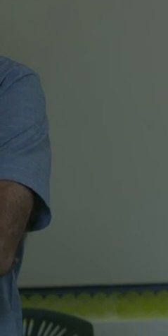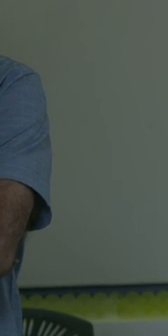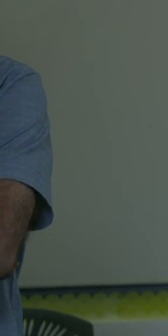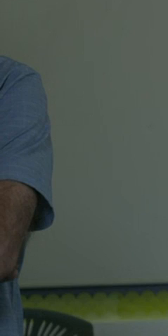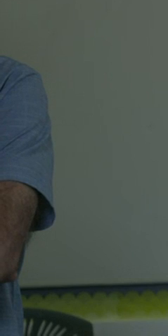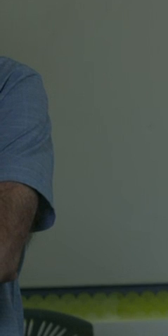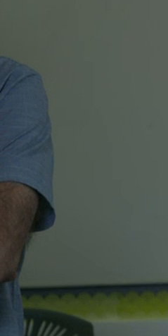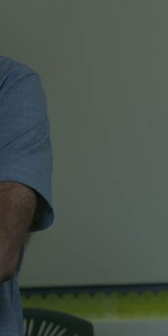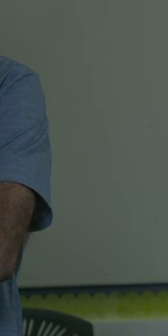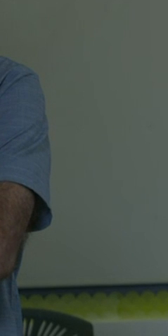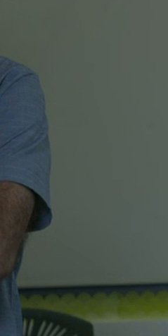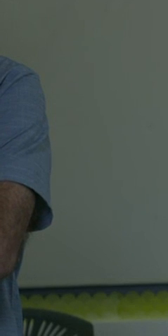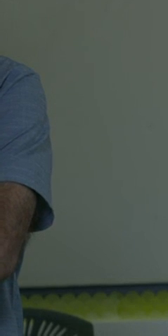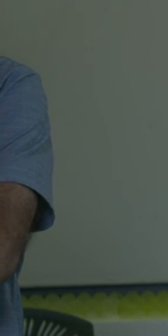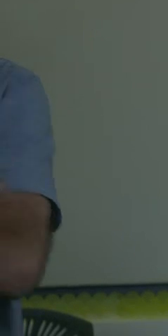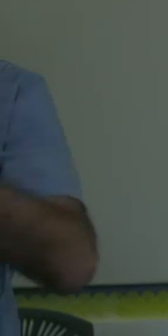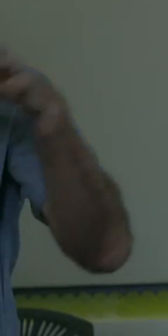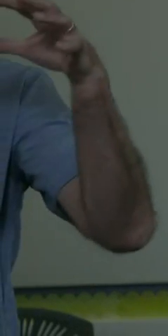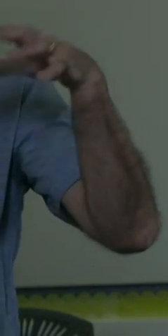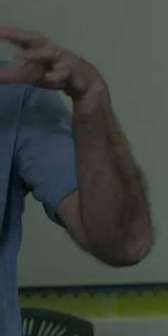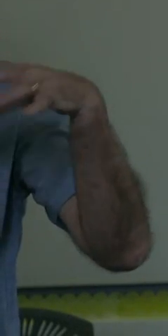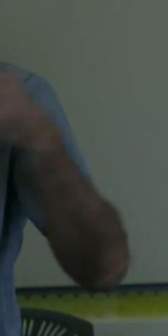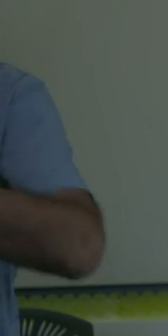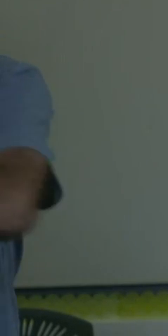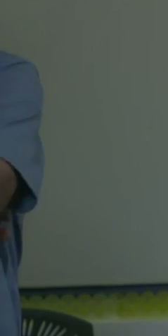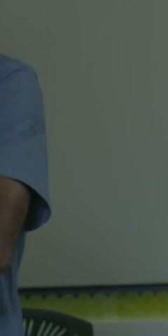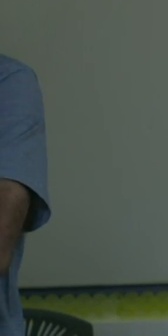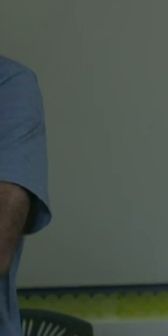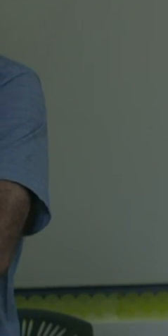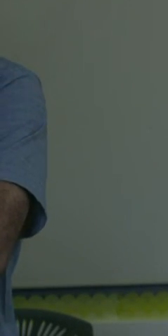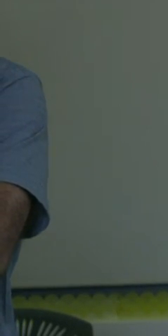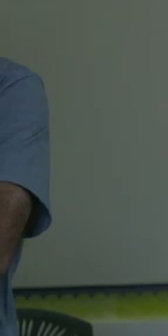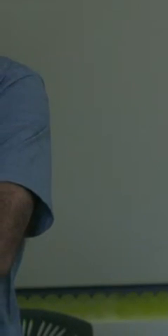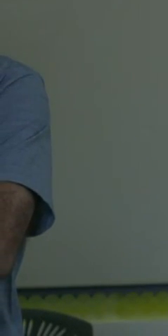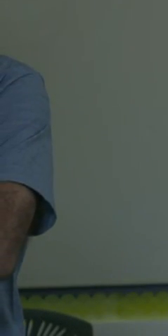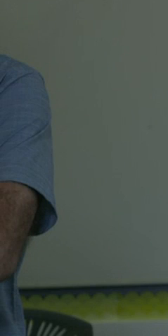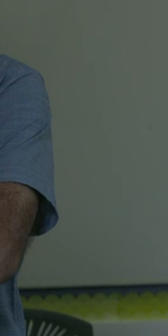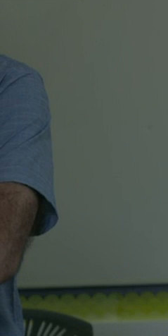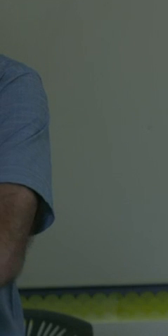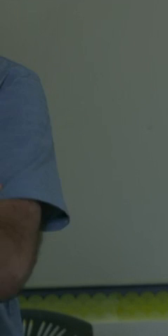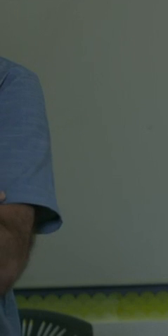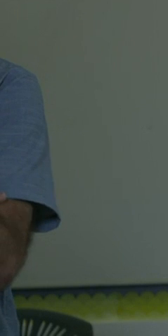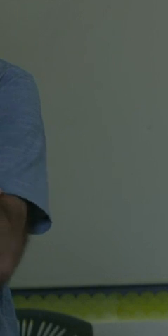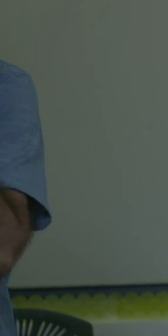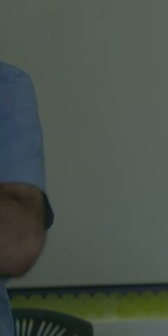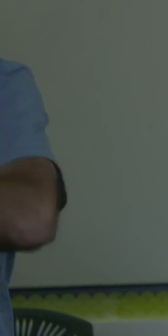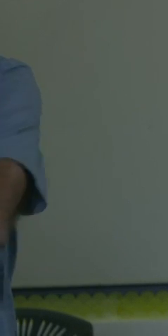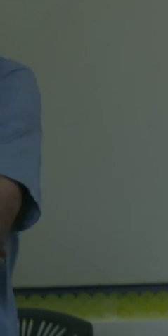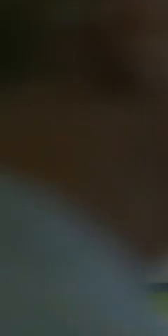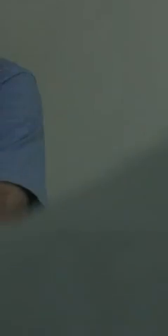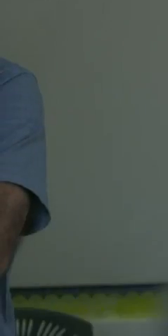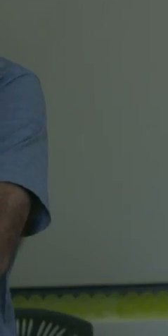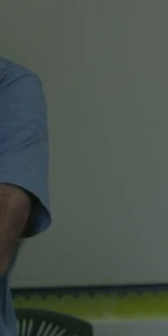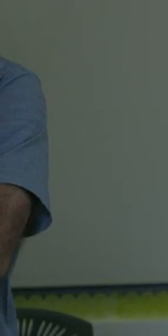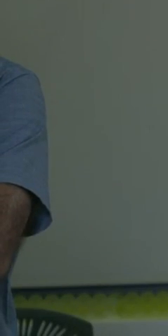everyone involved. So civil defence normally starts, then we have fire and emergency, the police give a bit of an update, and the mayors